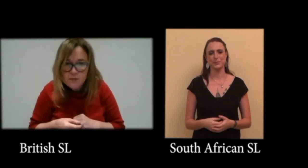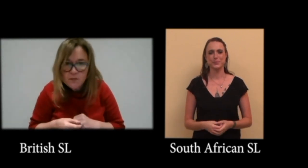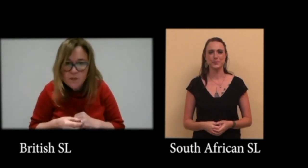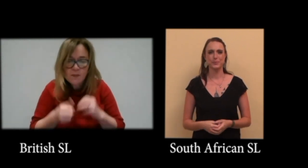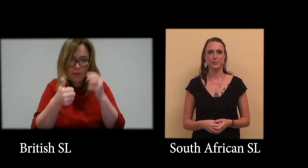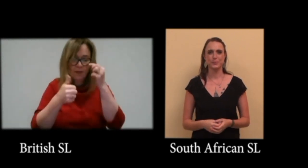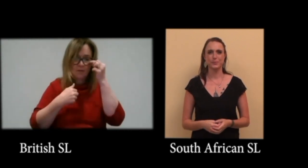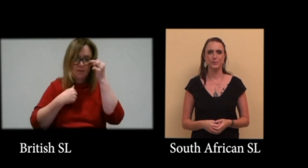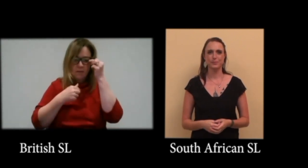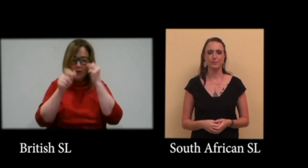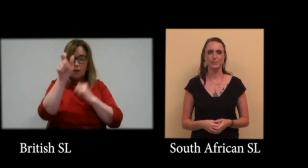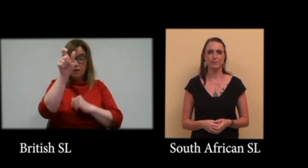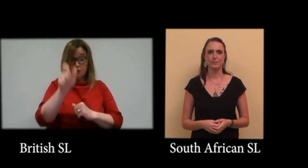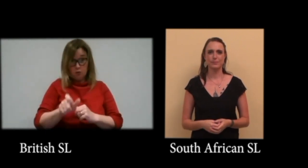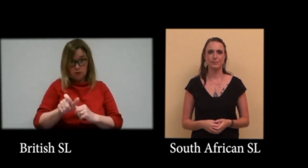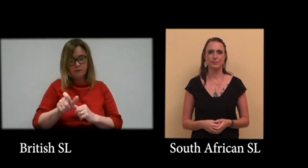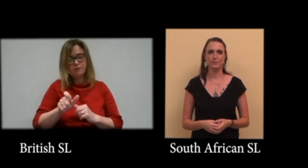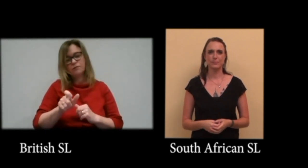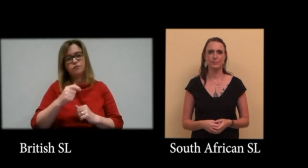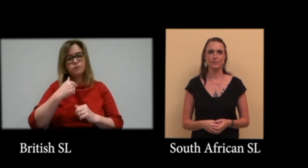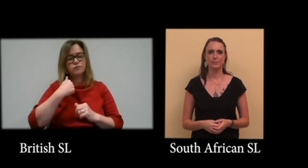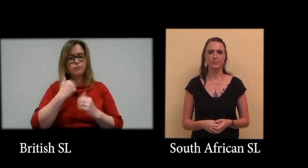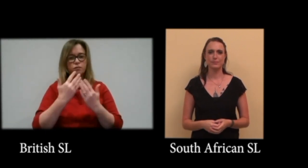studies, so I'm a PhD student.